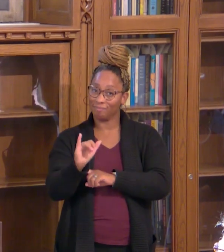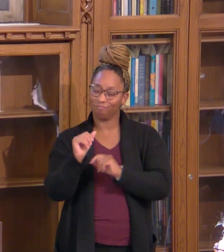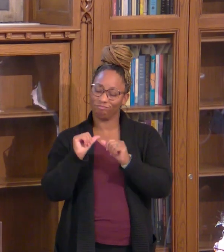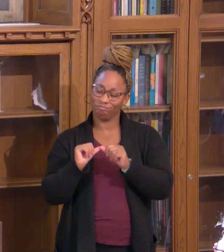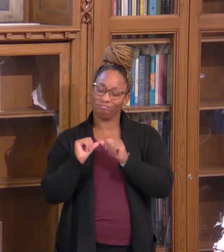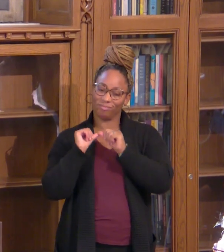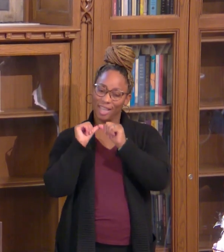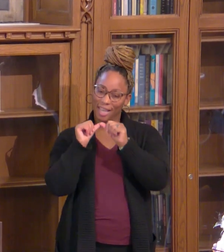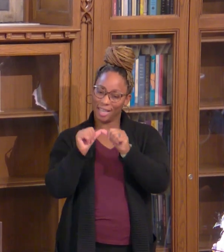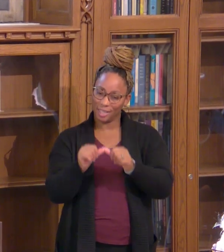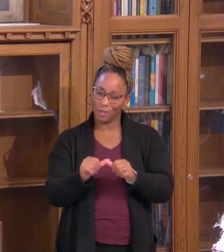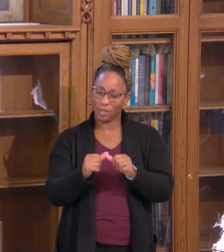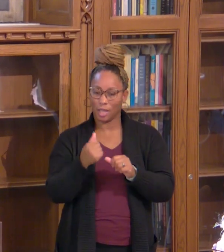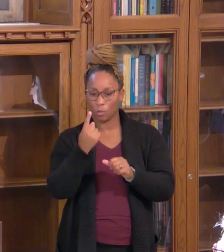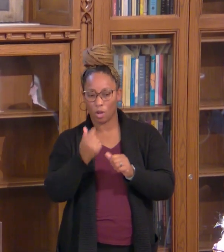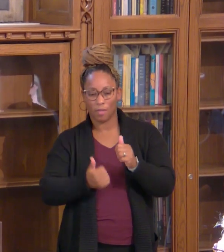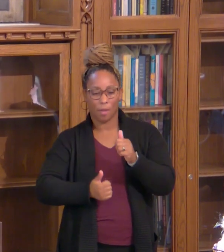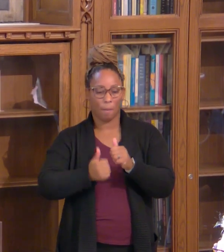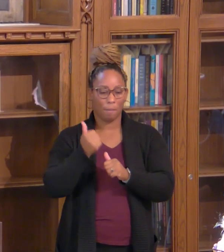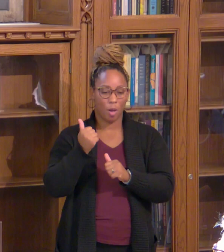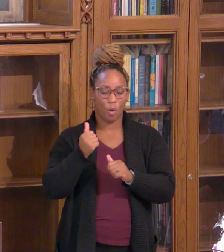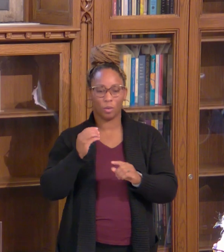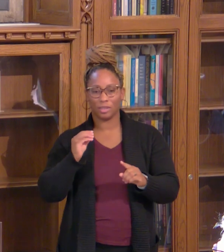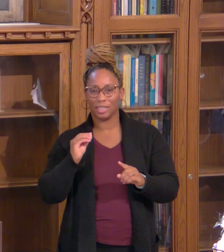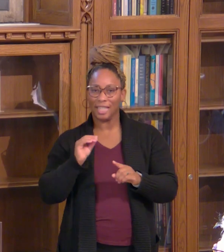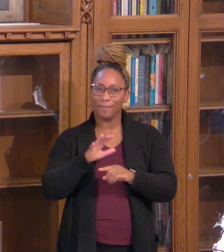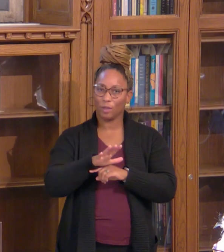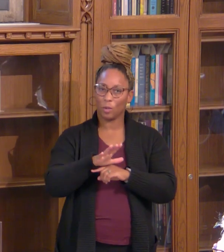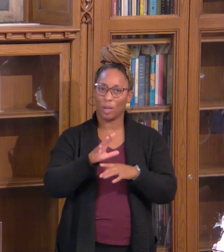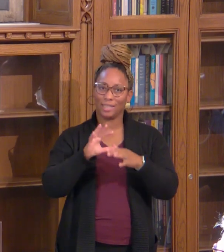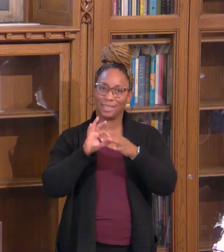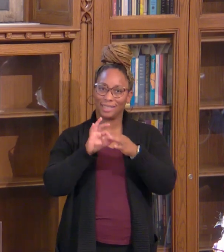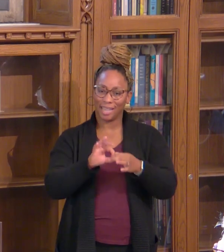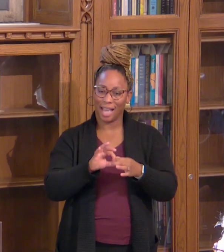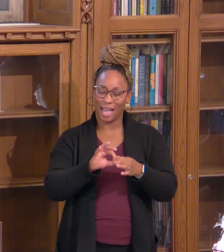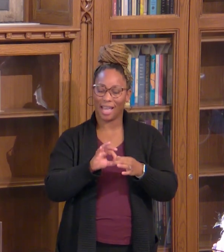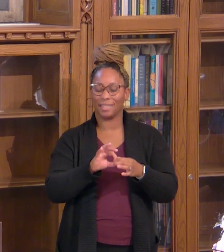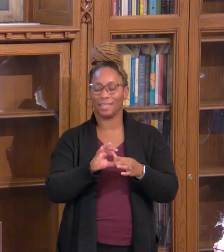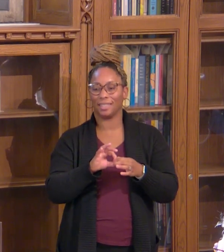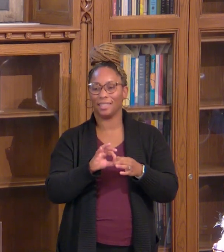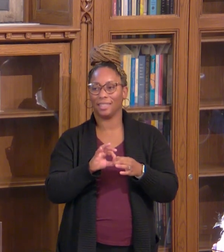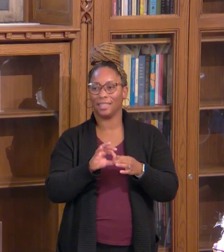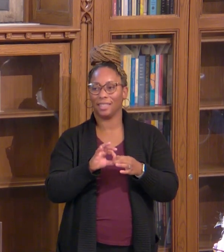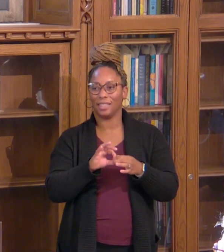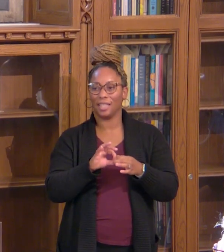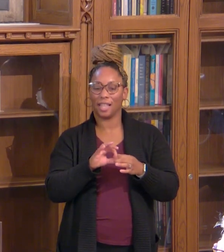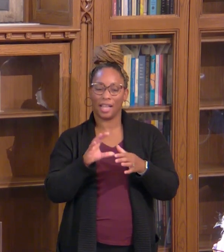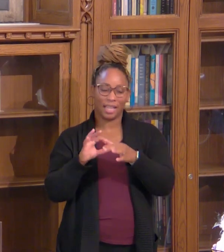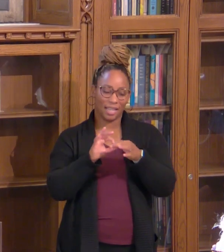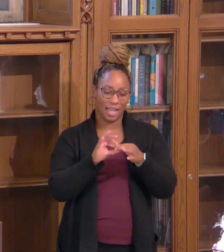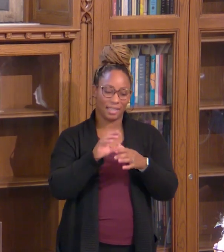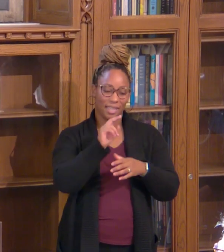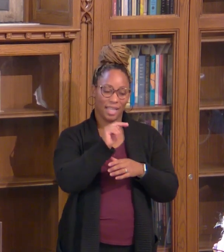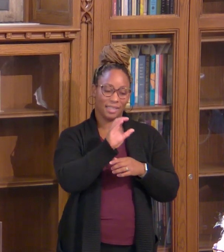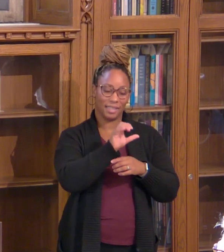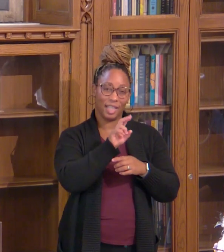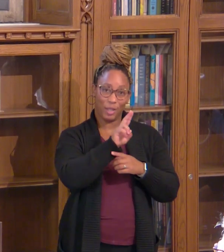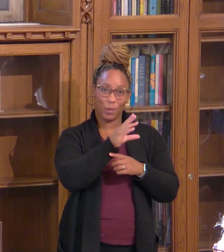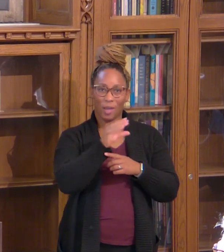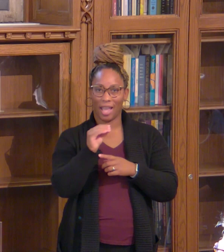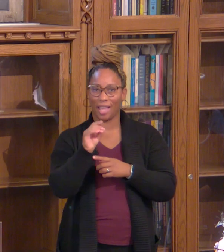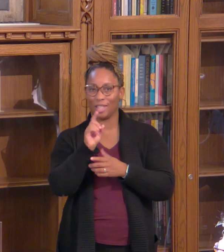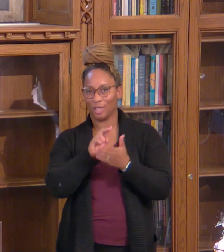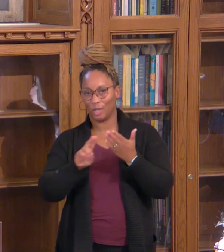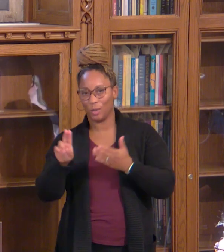continues as one of the most influential ties that bind together nccu and